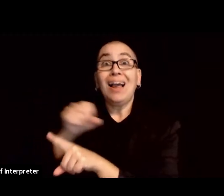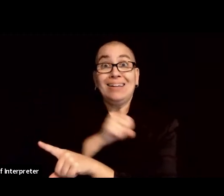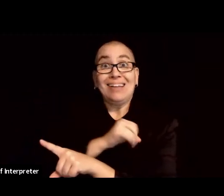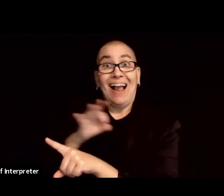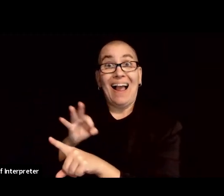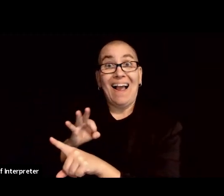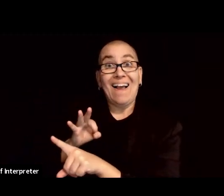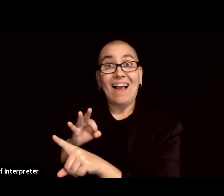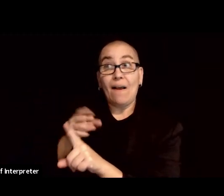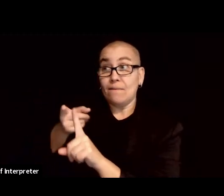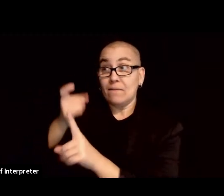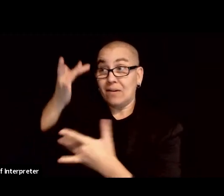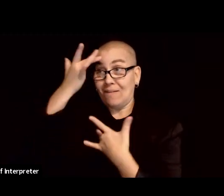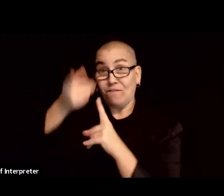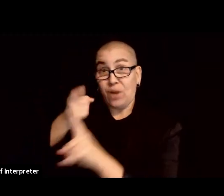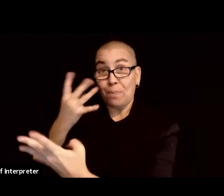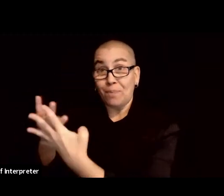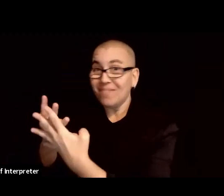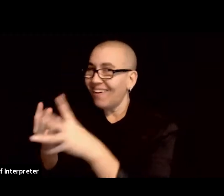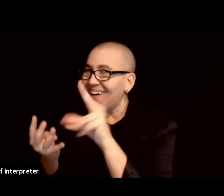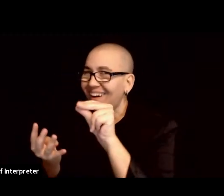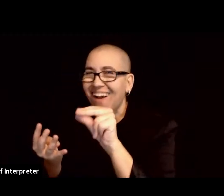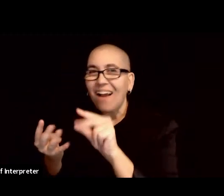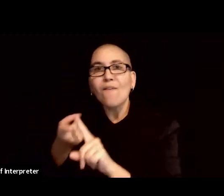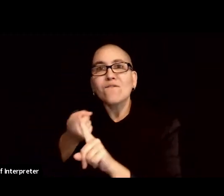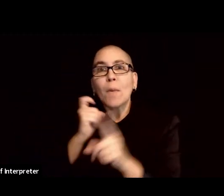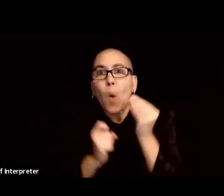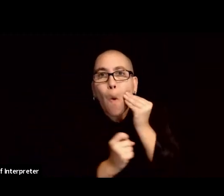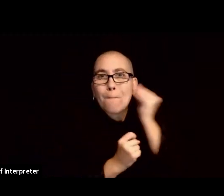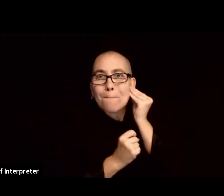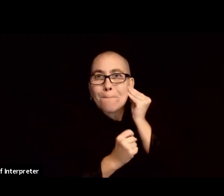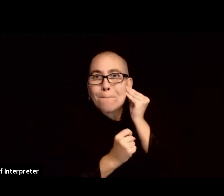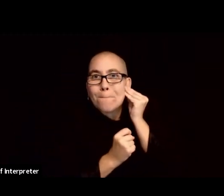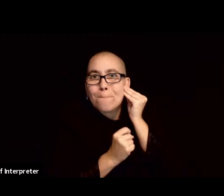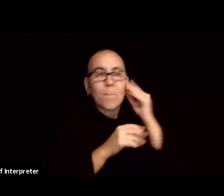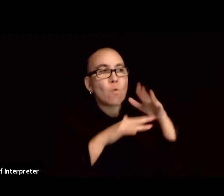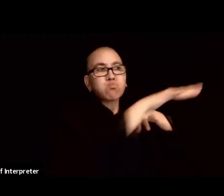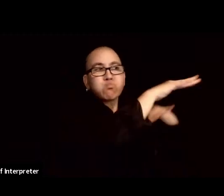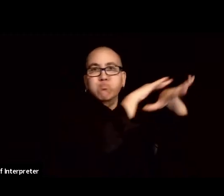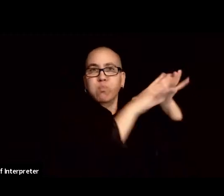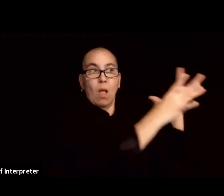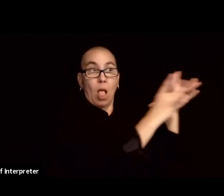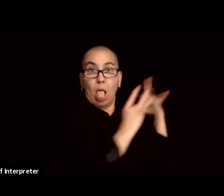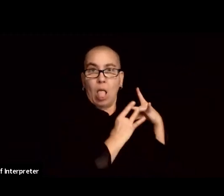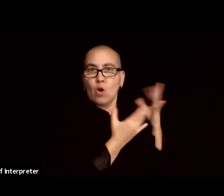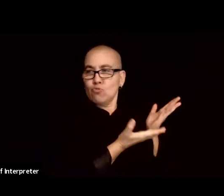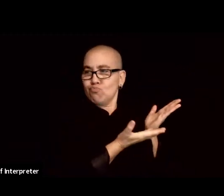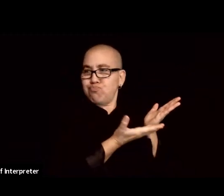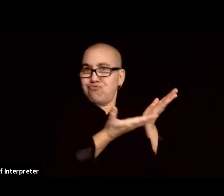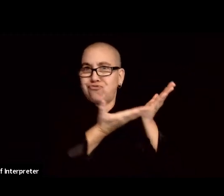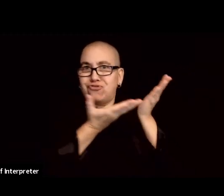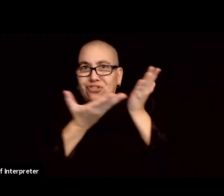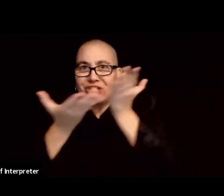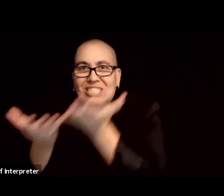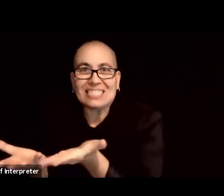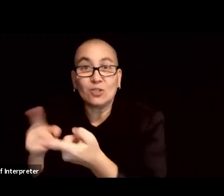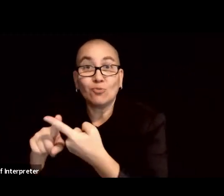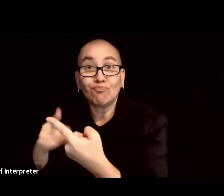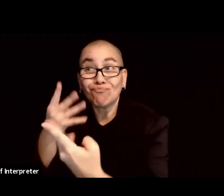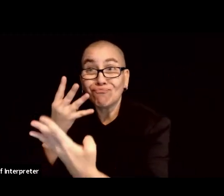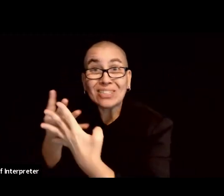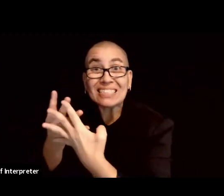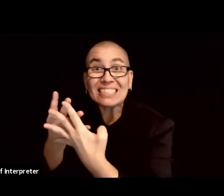community transmission that we are seeing. But our partners in corrections have been doing